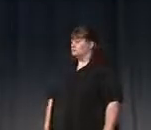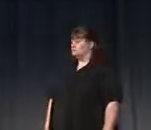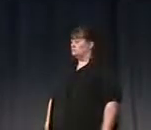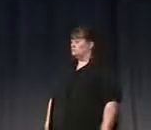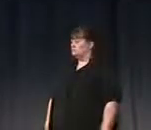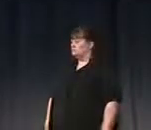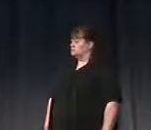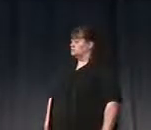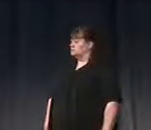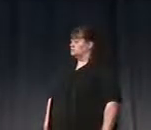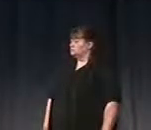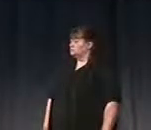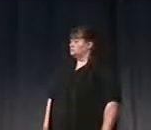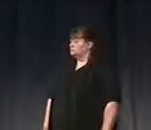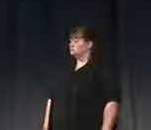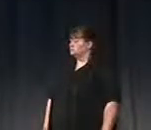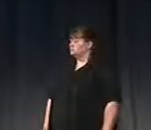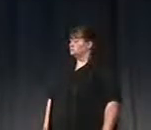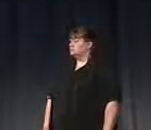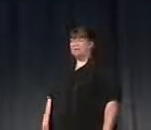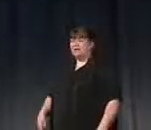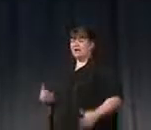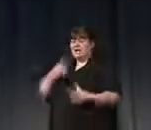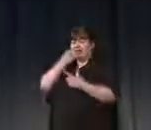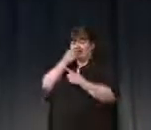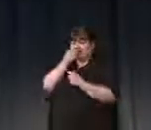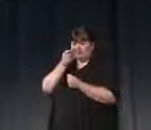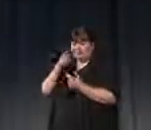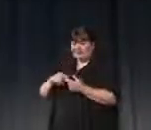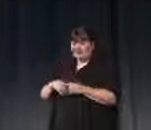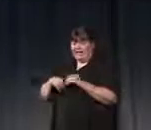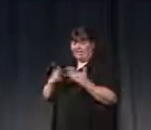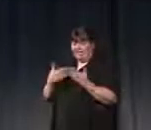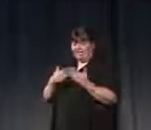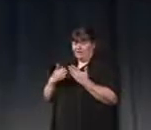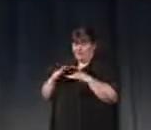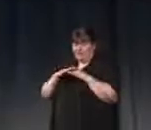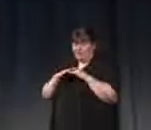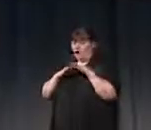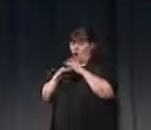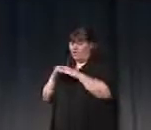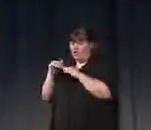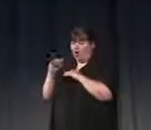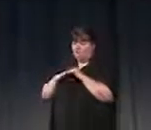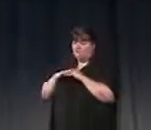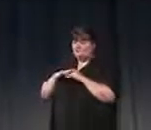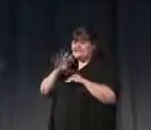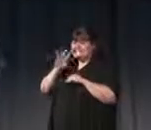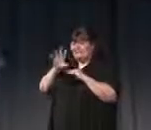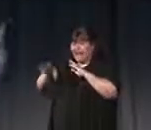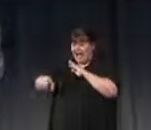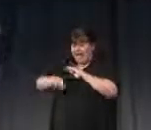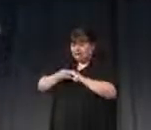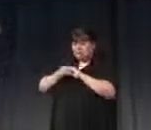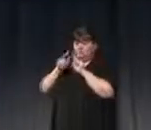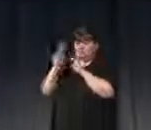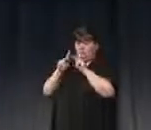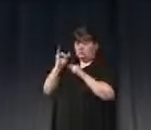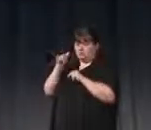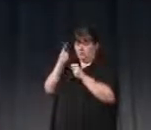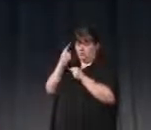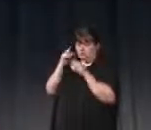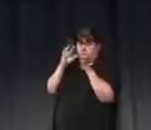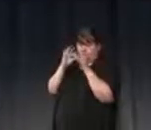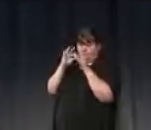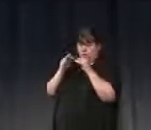sister. All right, now what's kind of amazing is that even down here at the bottom, when we've added 7 additional people to that one